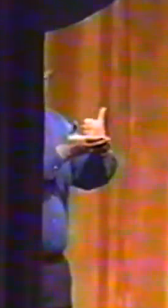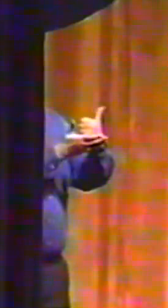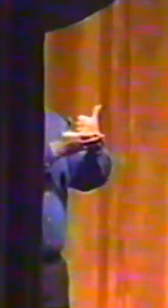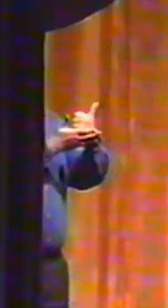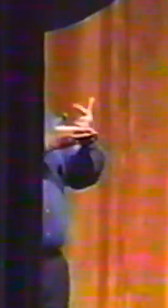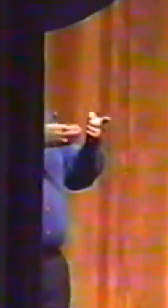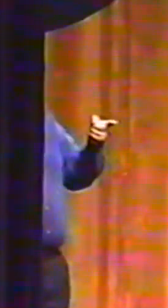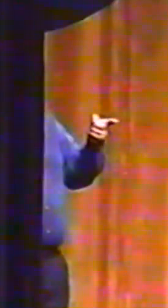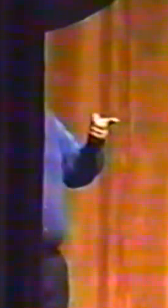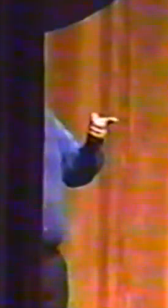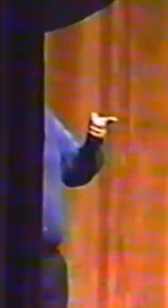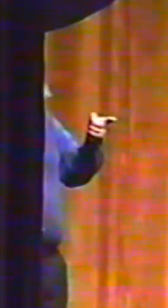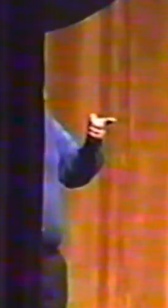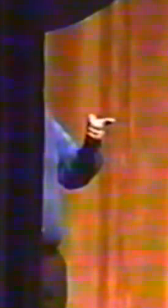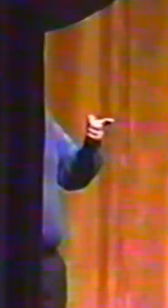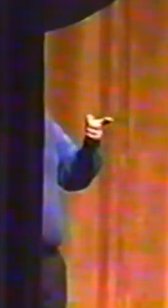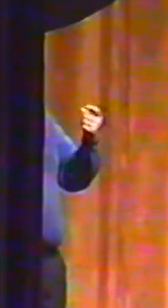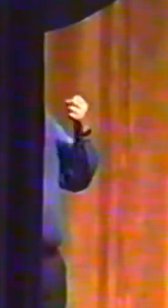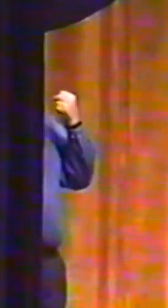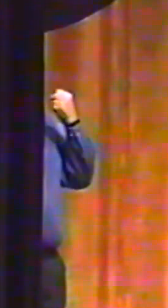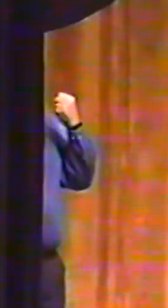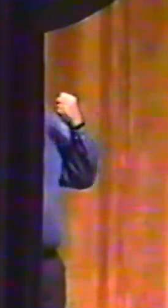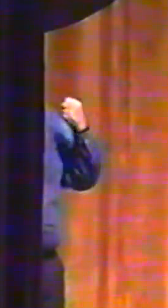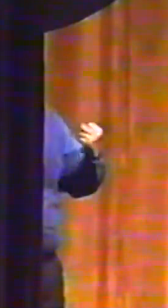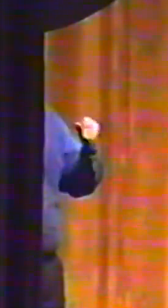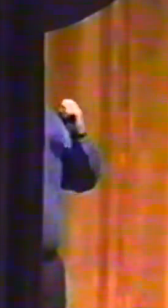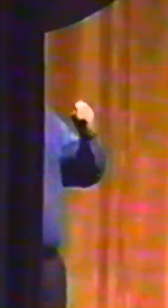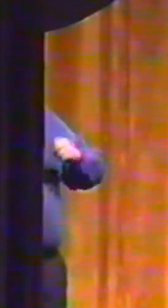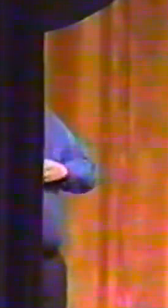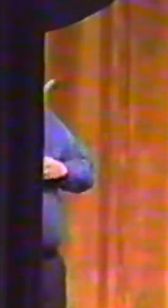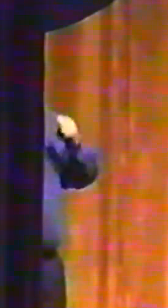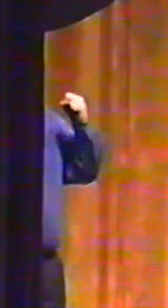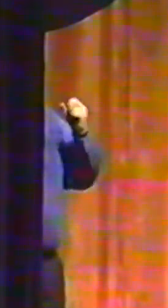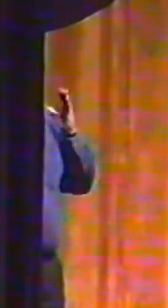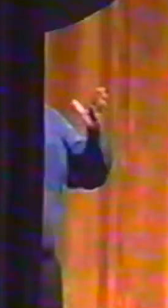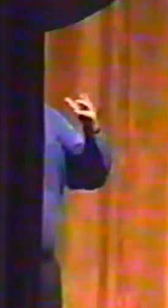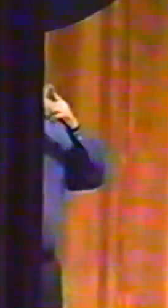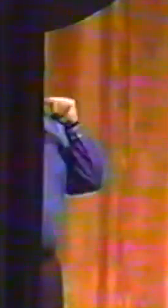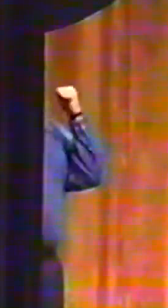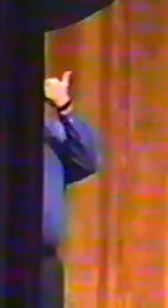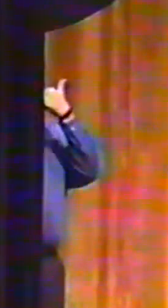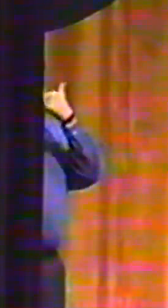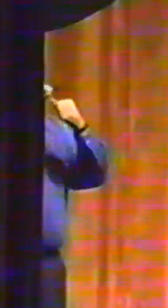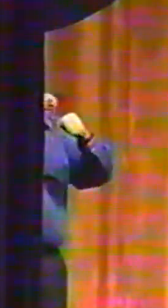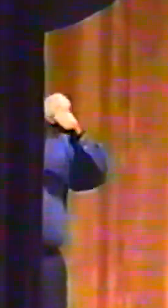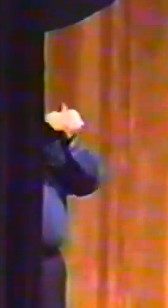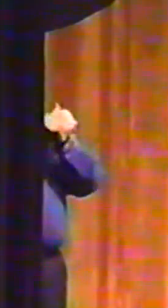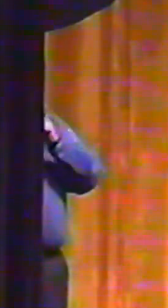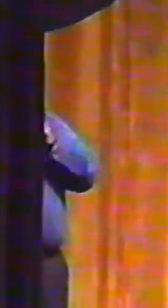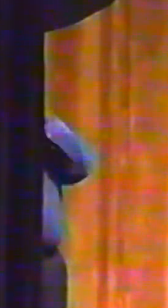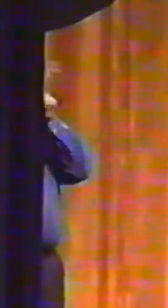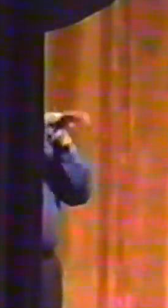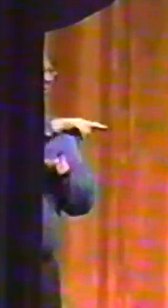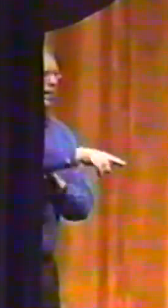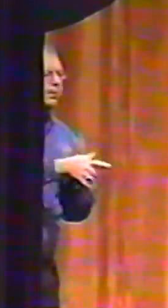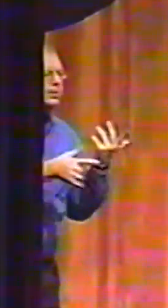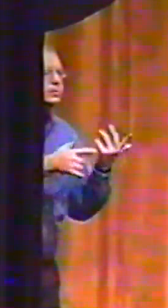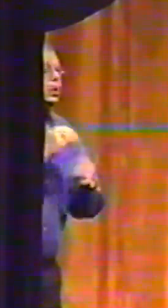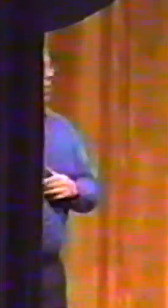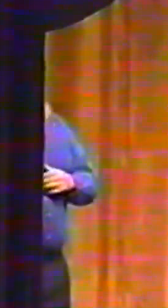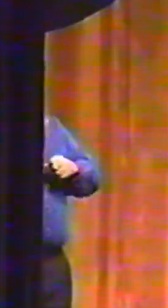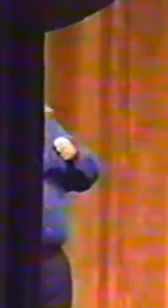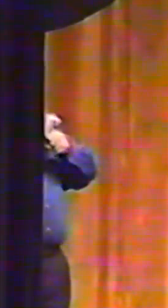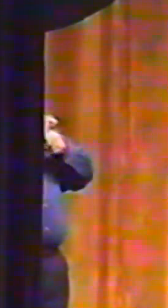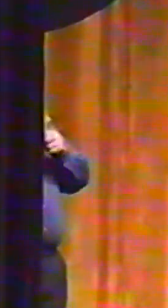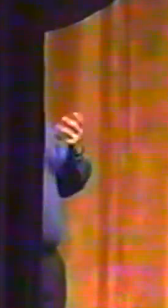voice and that they are greeted only by a stark silence. So what's our calling? Our calling is to always to